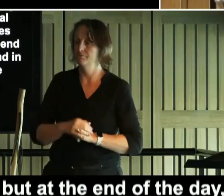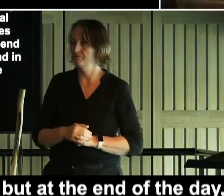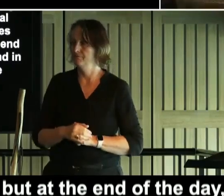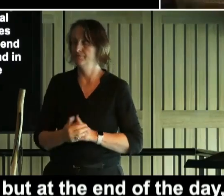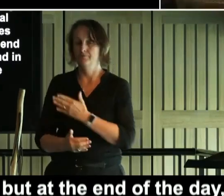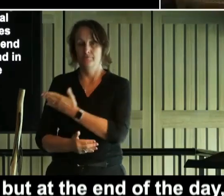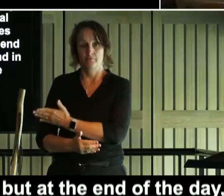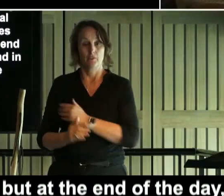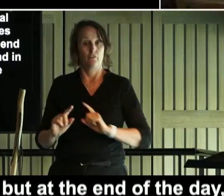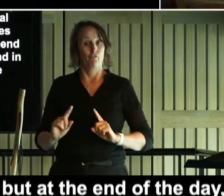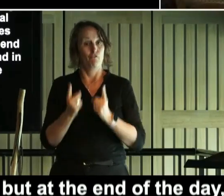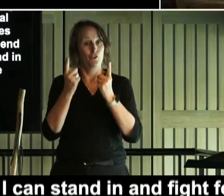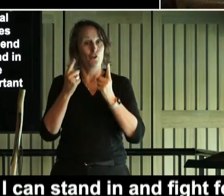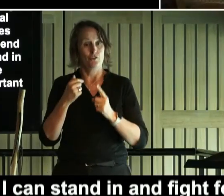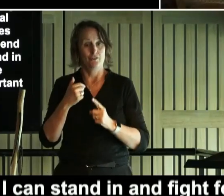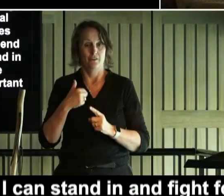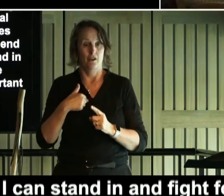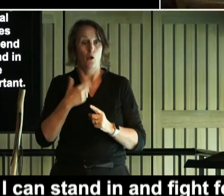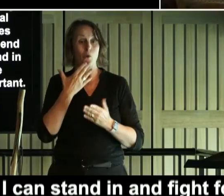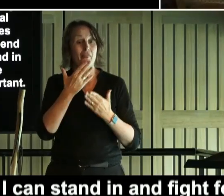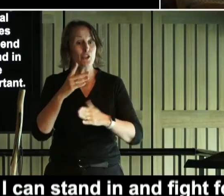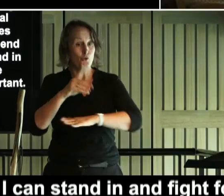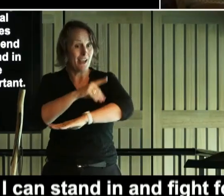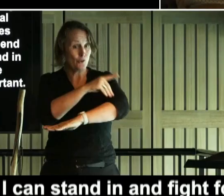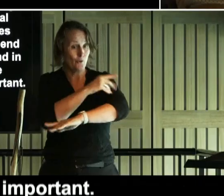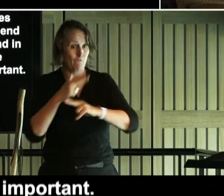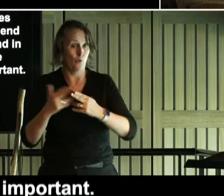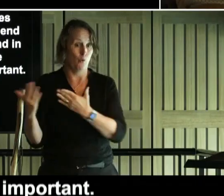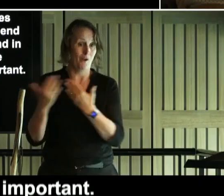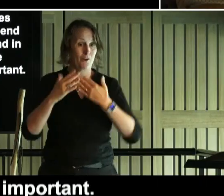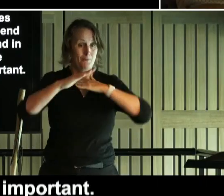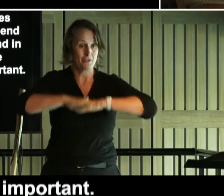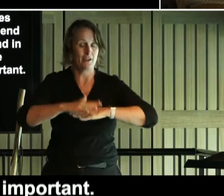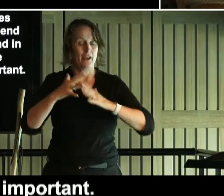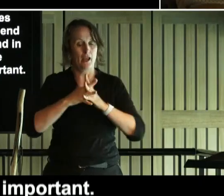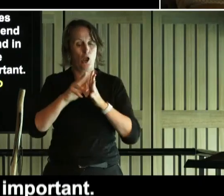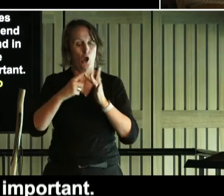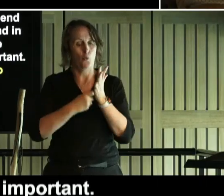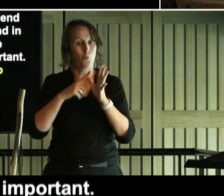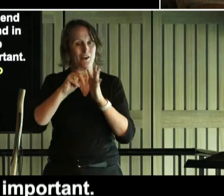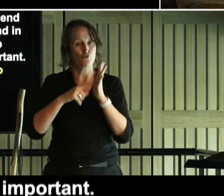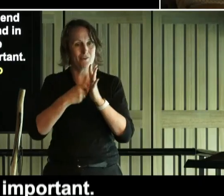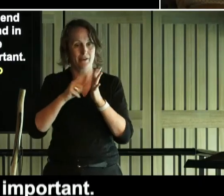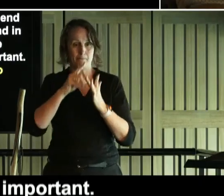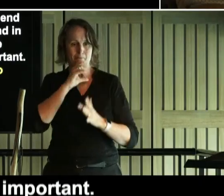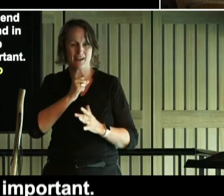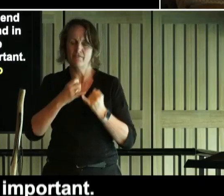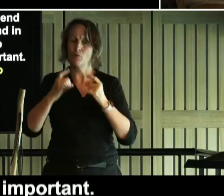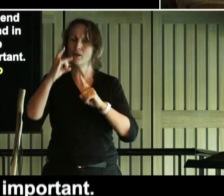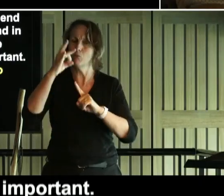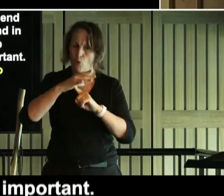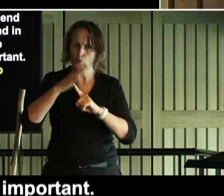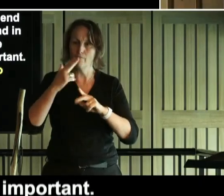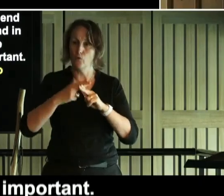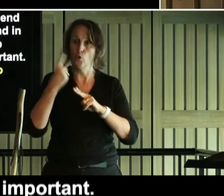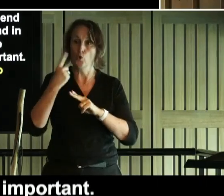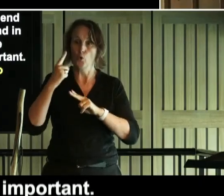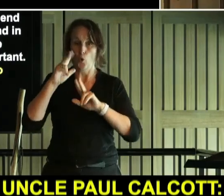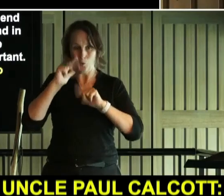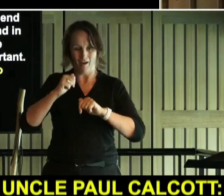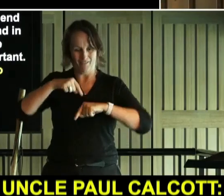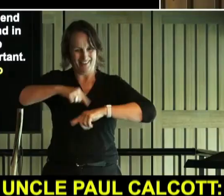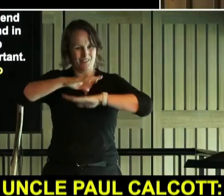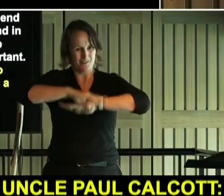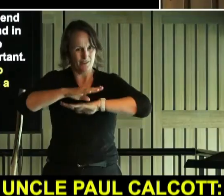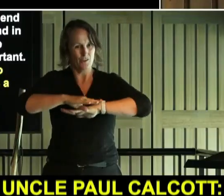Well, first of all, I just want to thank Daniel for the welcome to country. As a Wiradjuri man, it's very important to have that blessing from the traditional owners